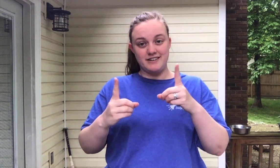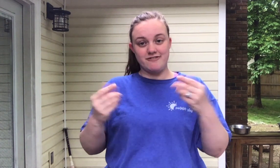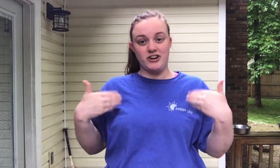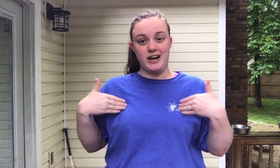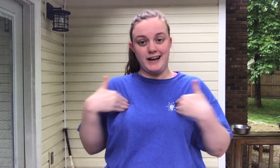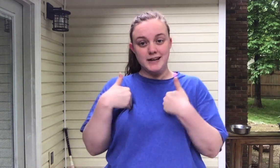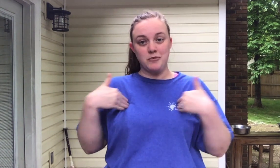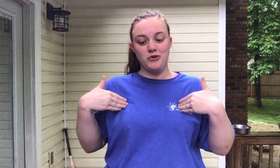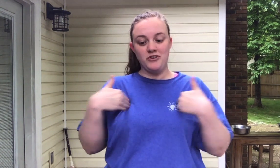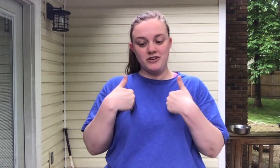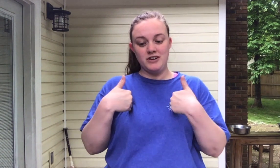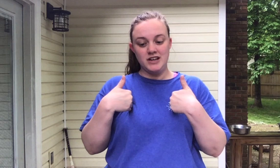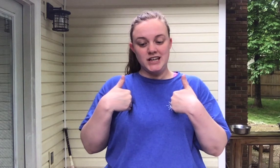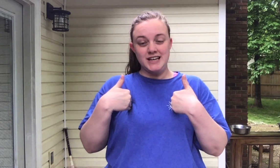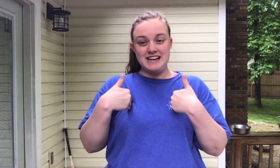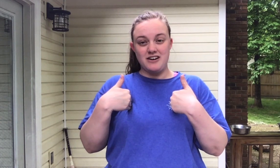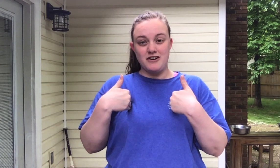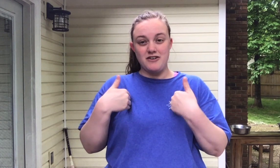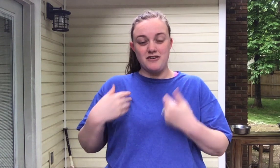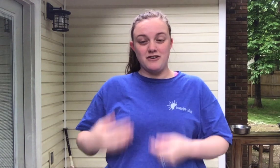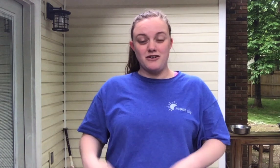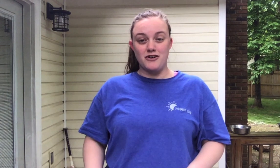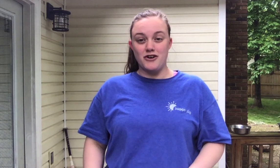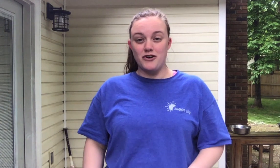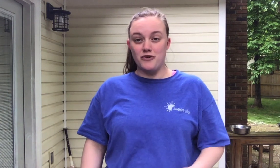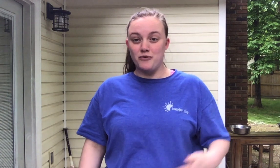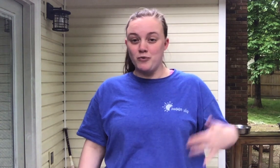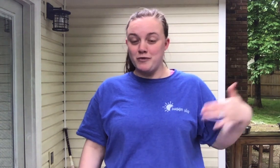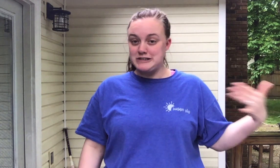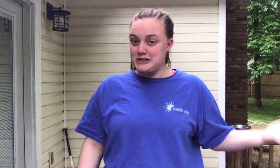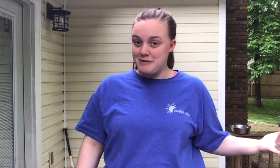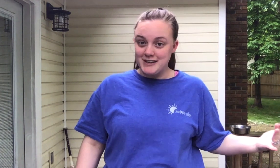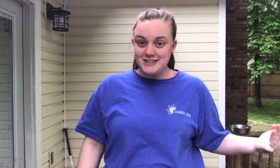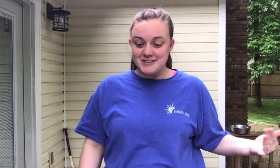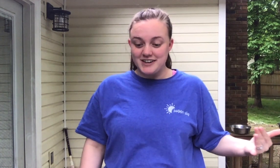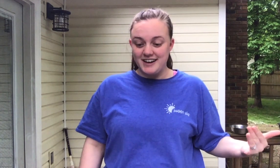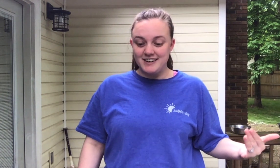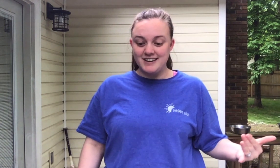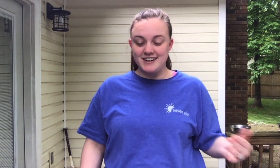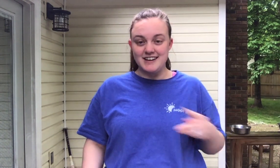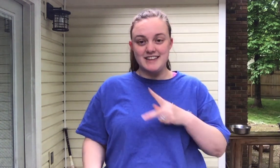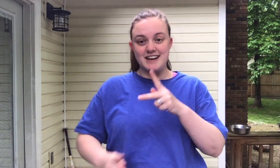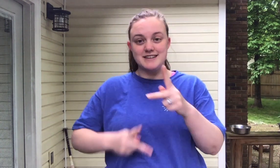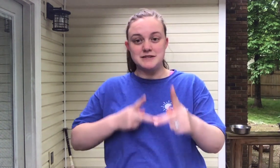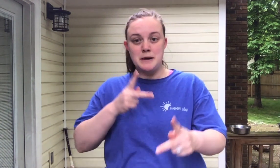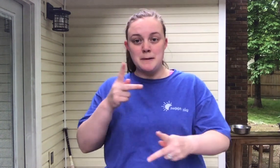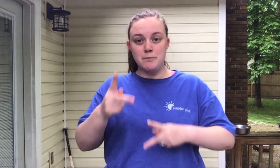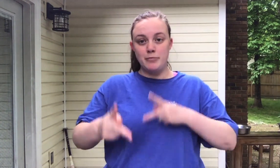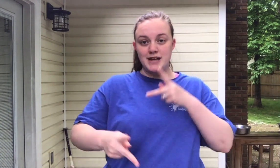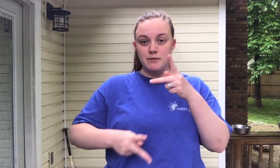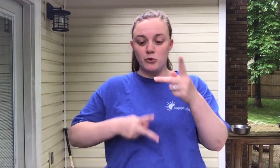for animal are what we talked about yesterday, and that is people.